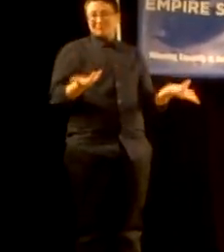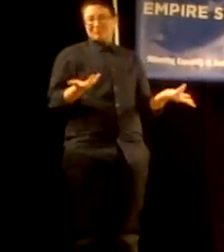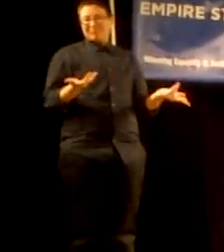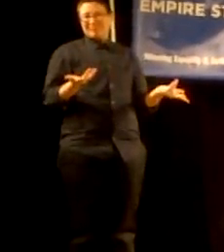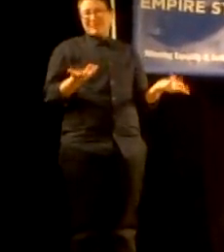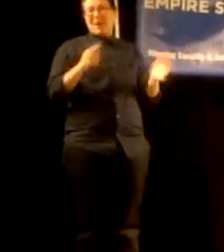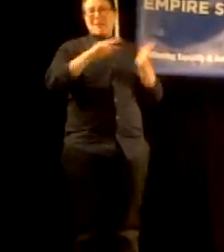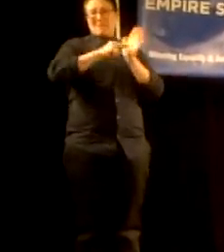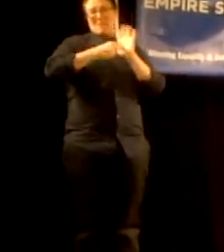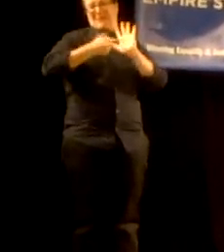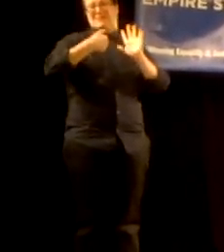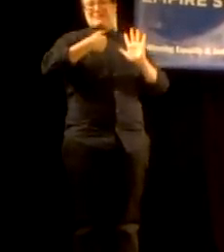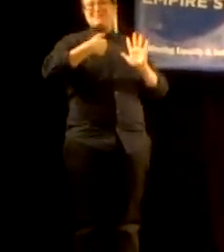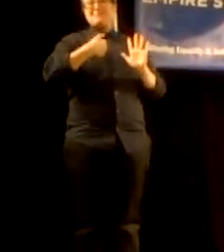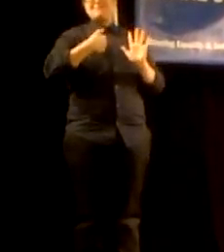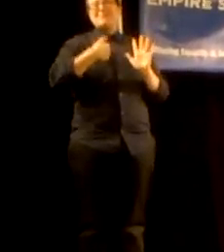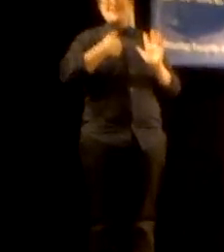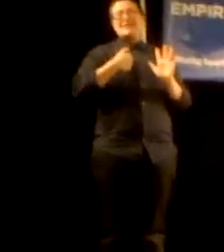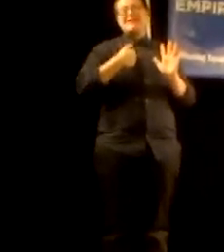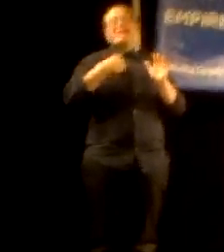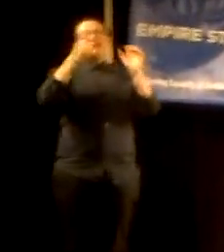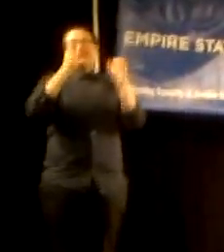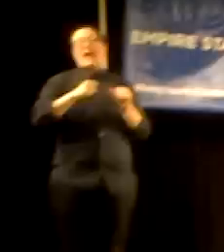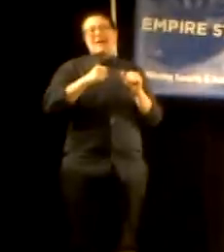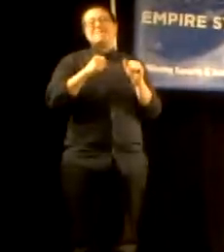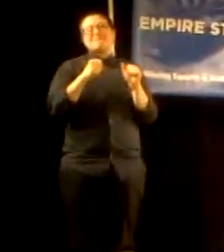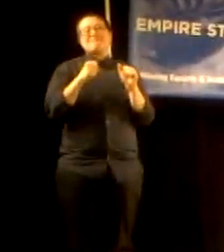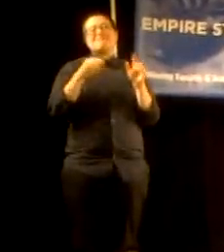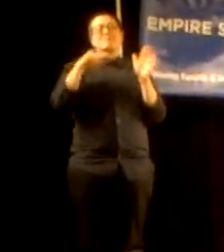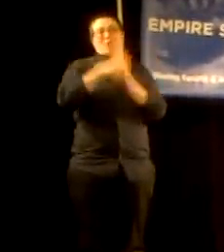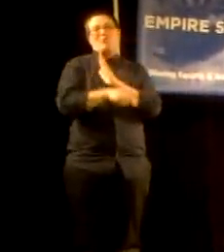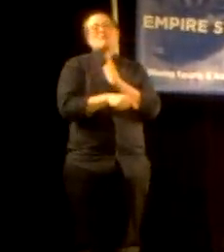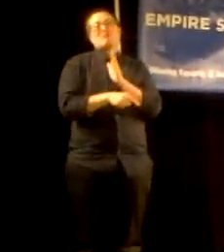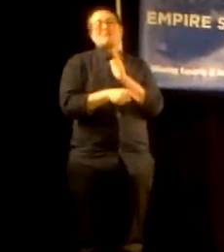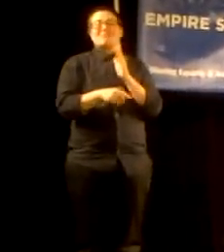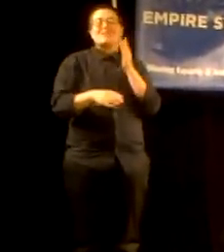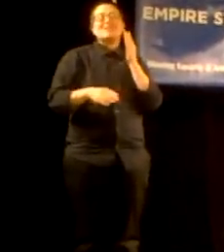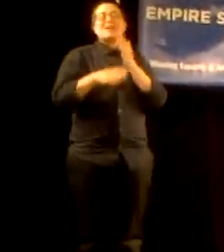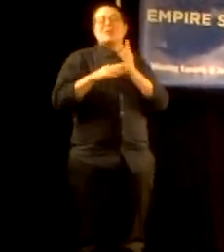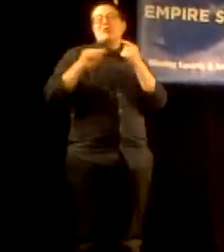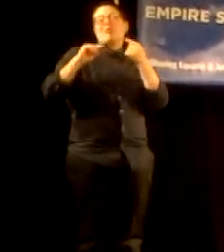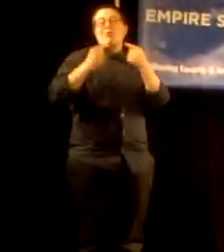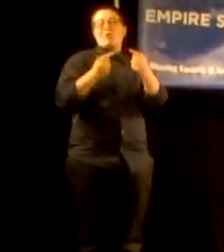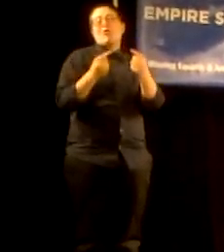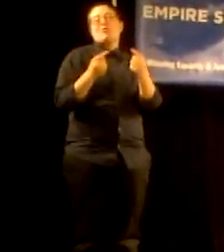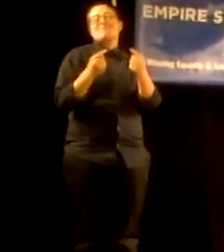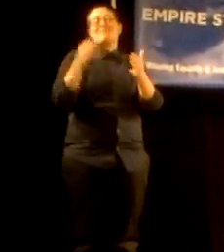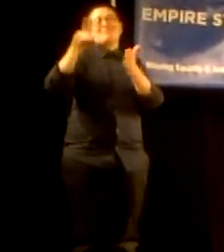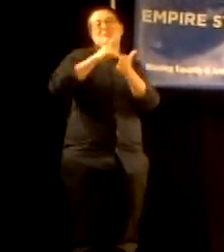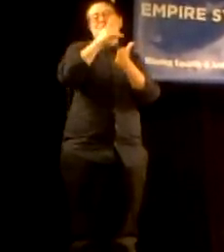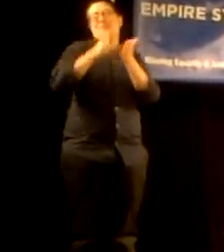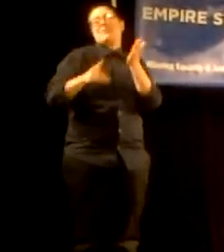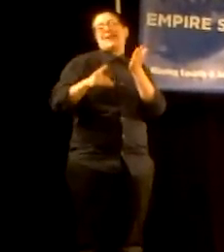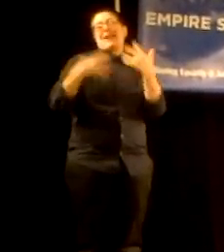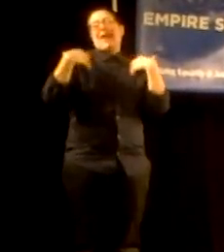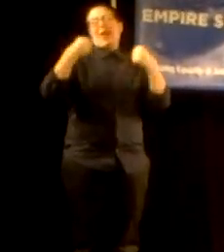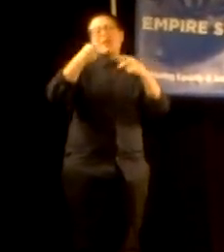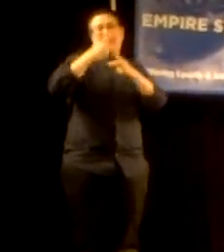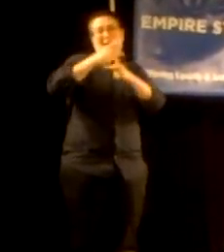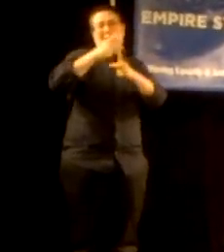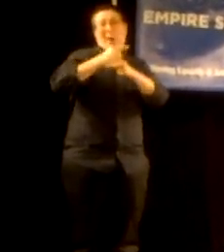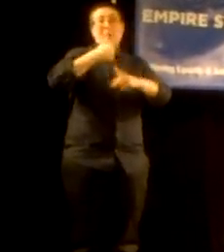a target. I've been kicked, harassed, discriminated against in health care. Me, the